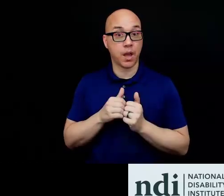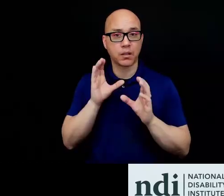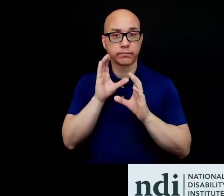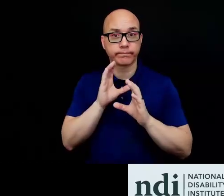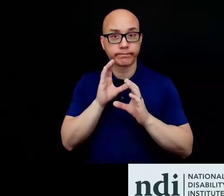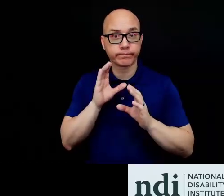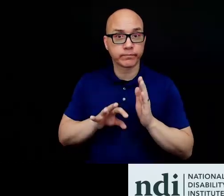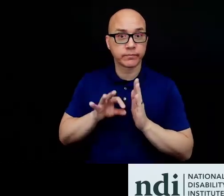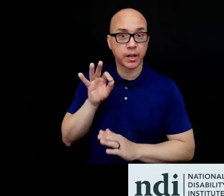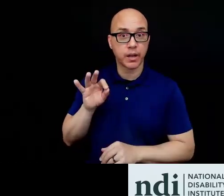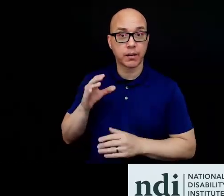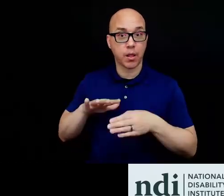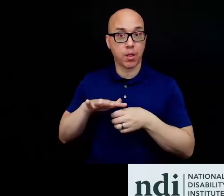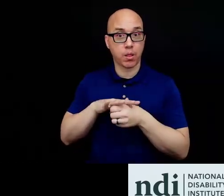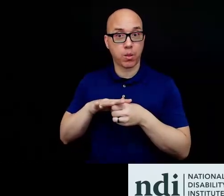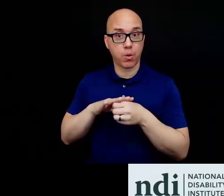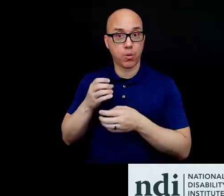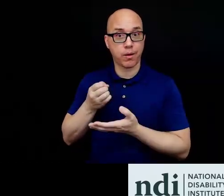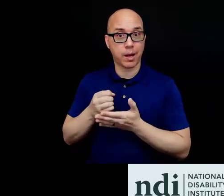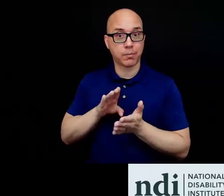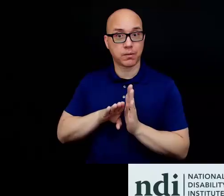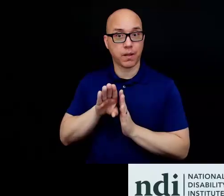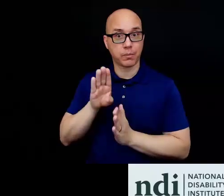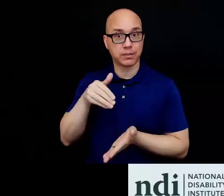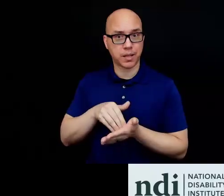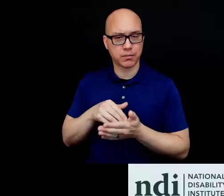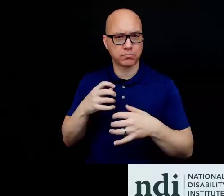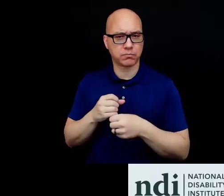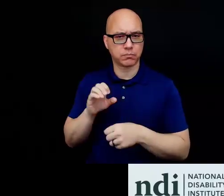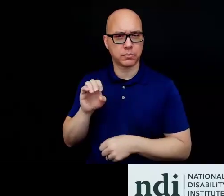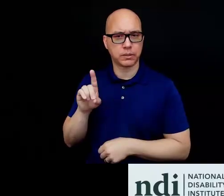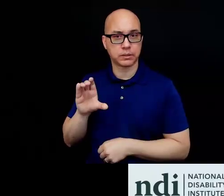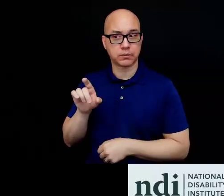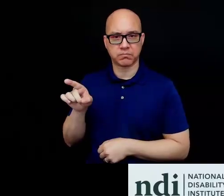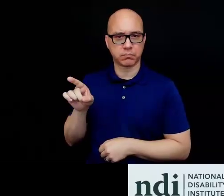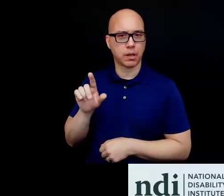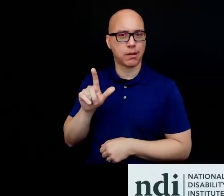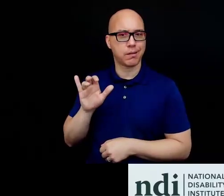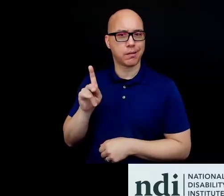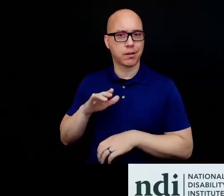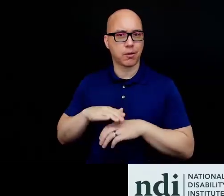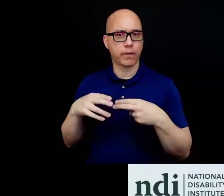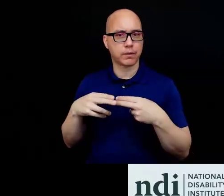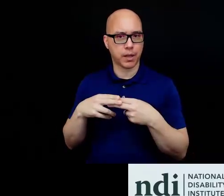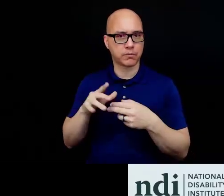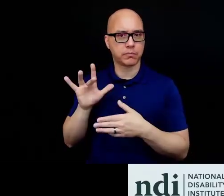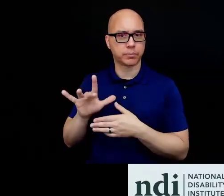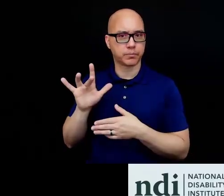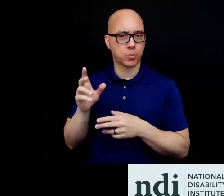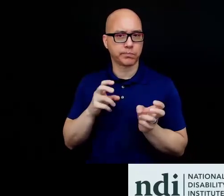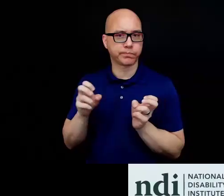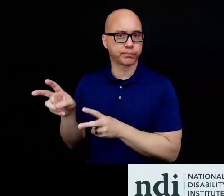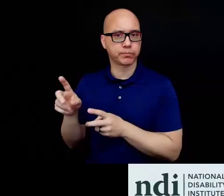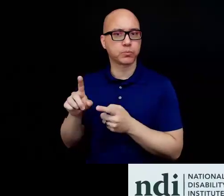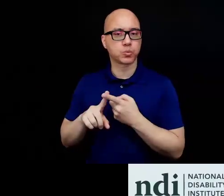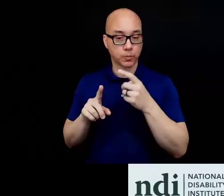or economic development, the links are on the slide. You can click on the economic development tagline and it'll direct you to